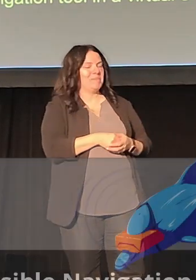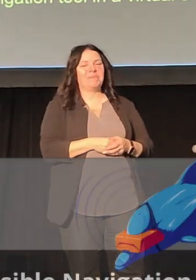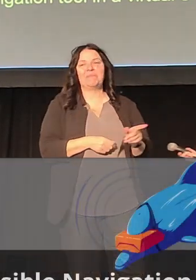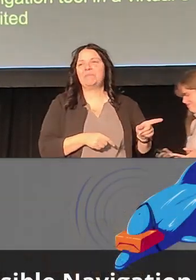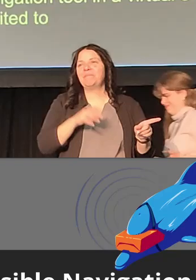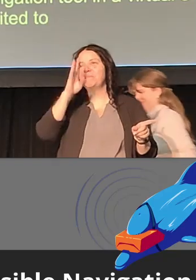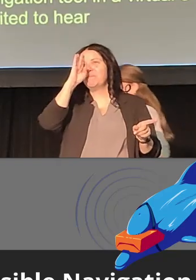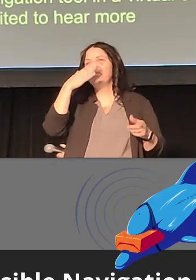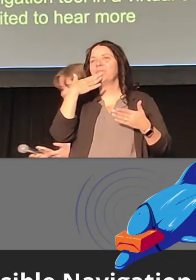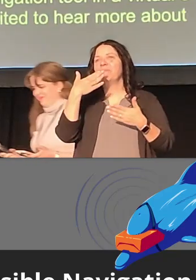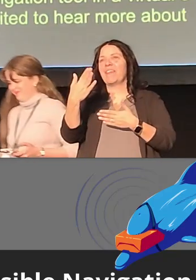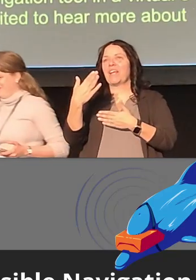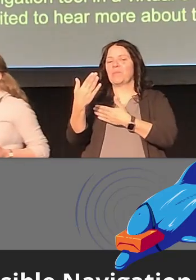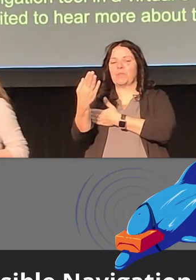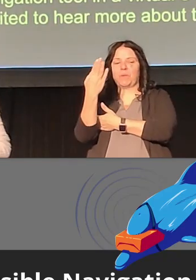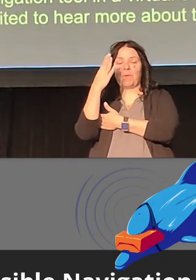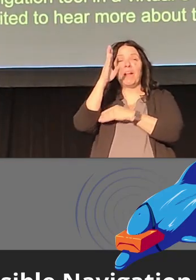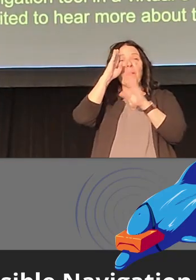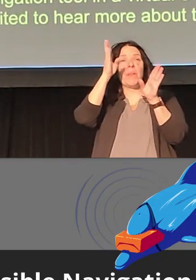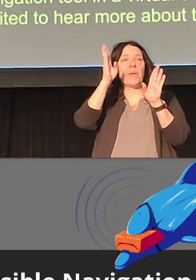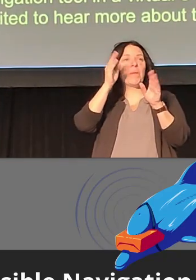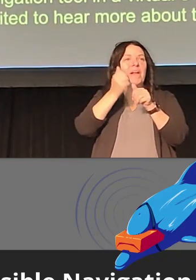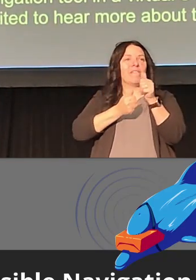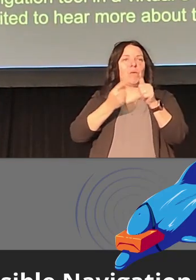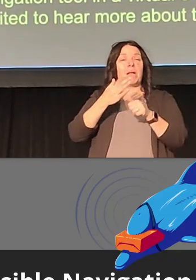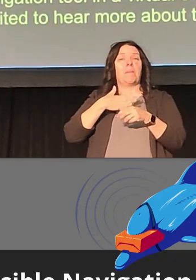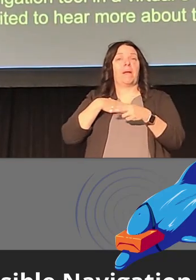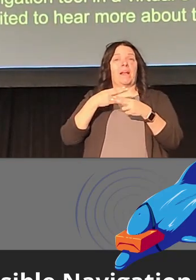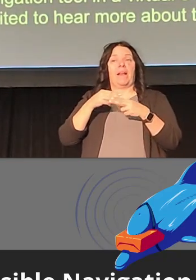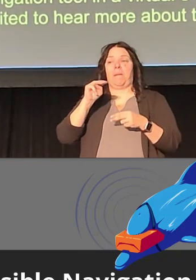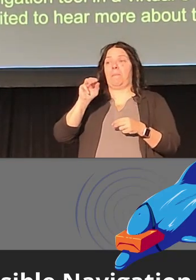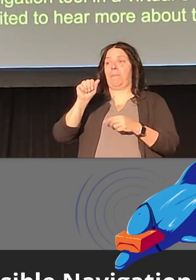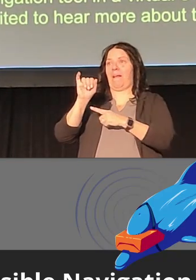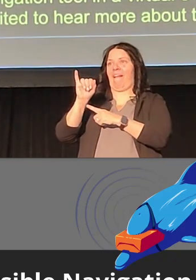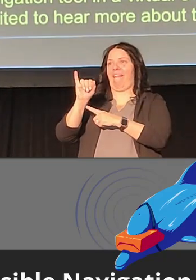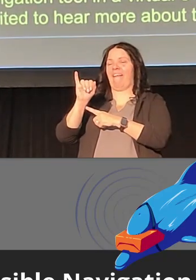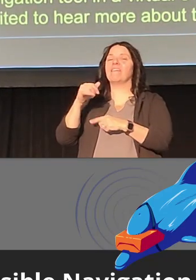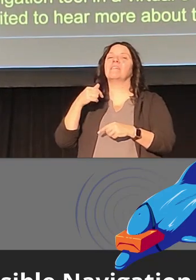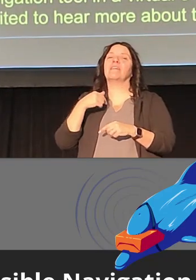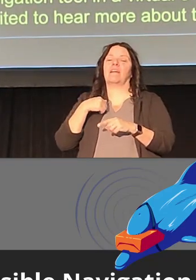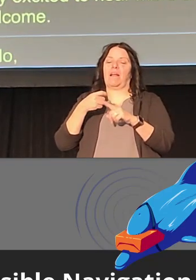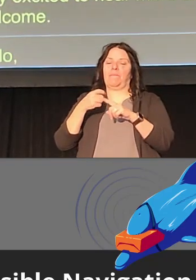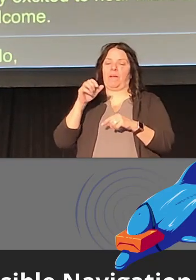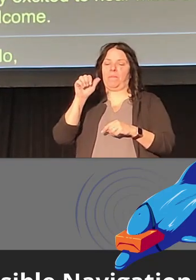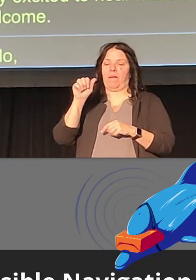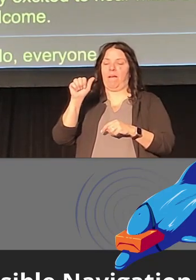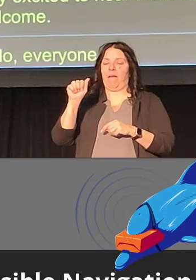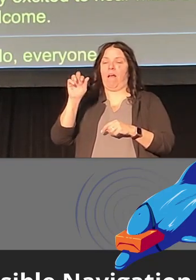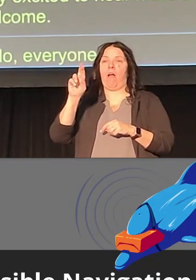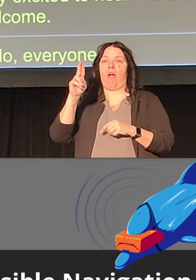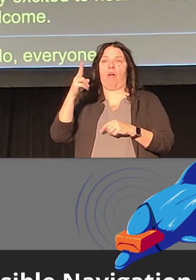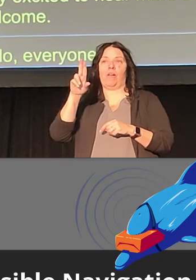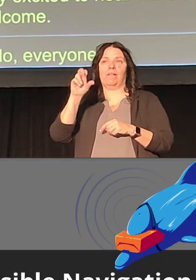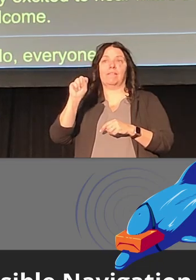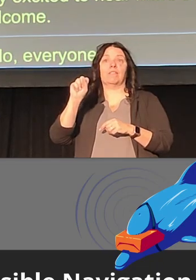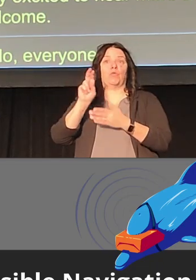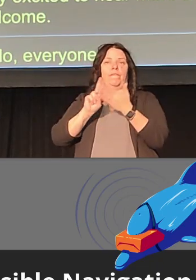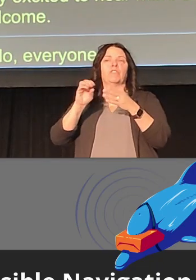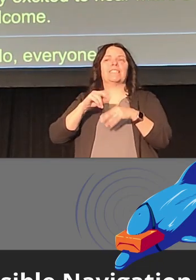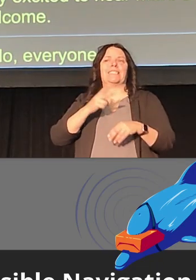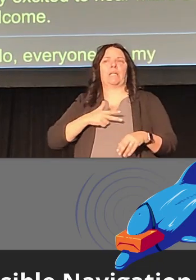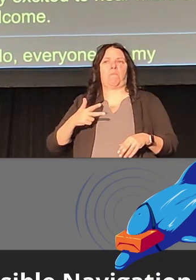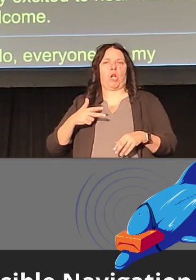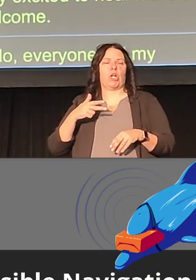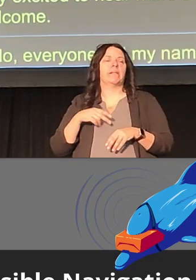Thank you so much. Hi, everyone. My name is Mai, and I am from Aarhus University in Denmark. I